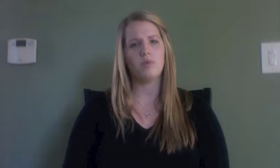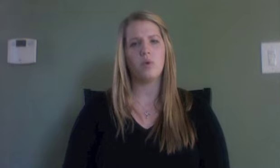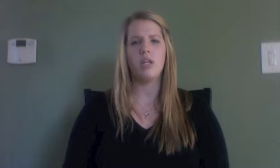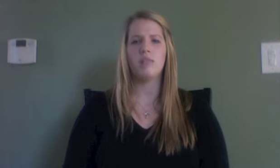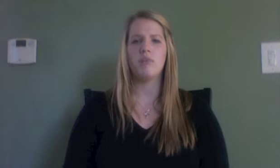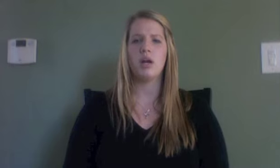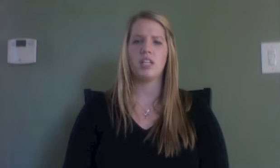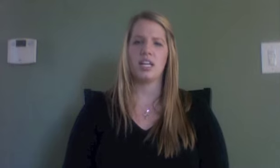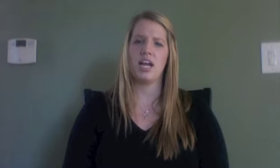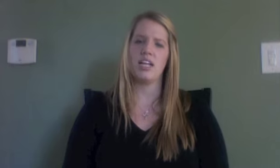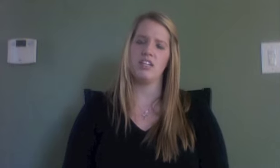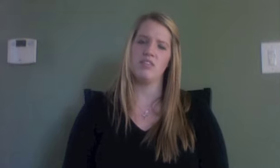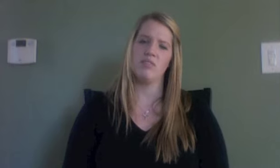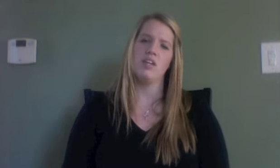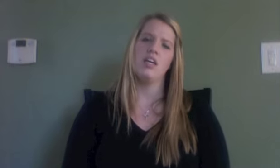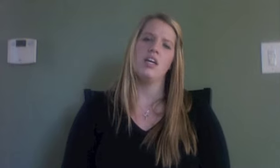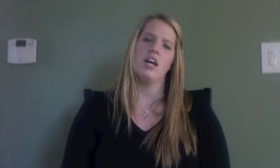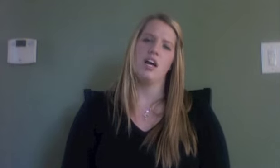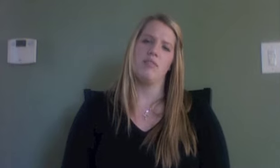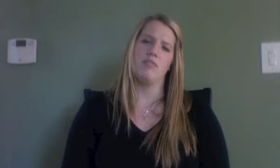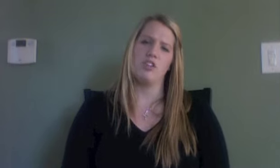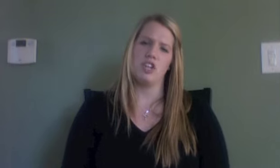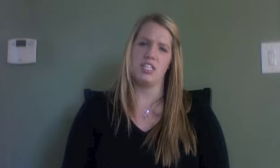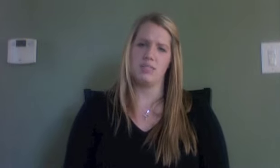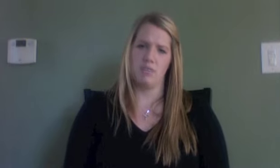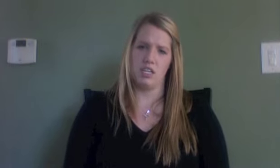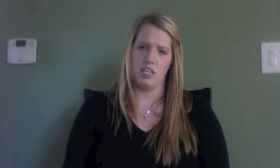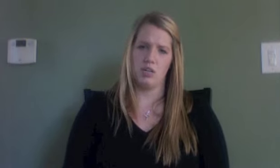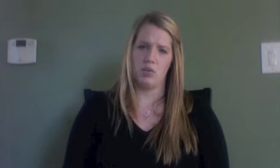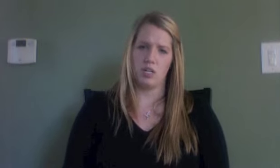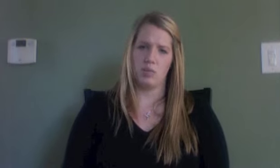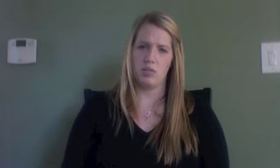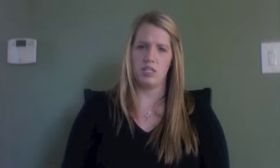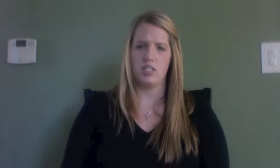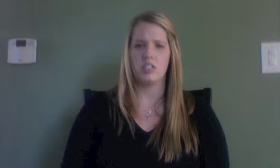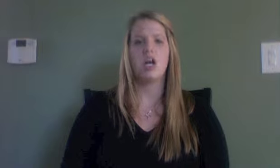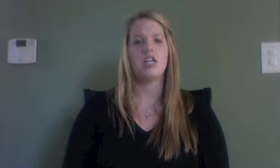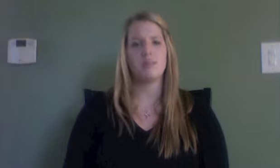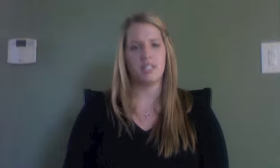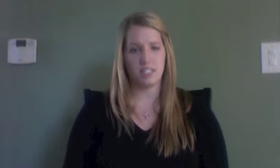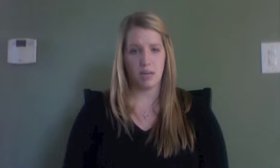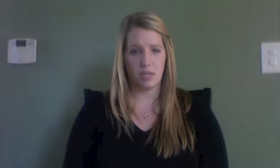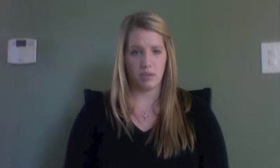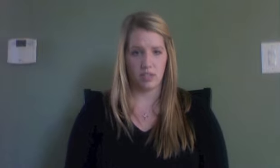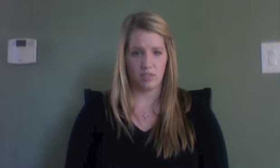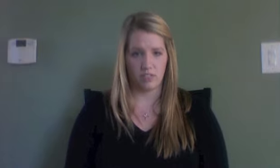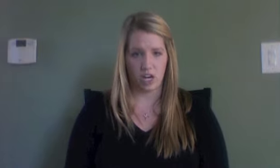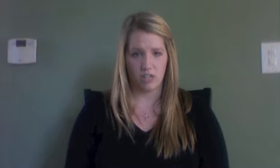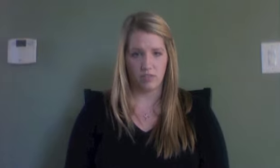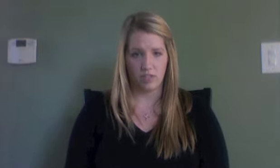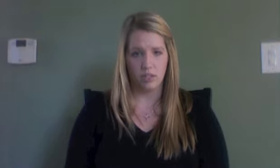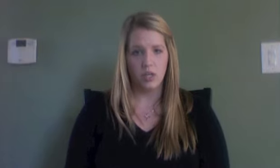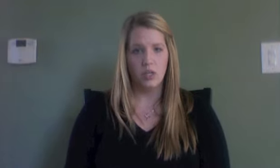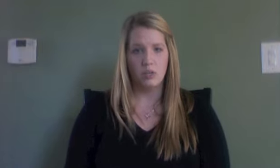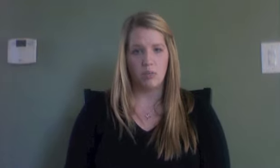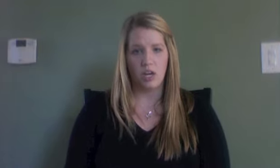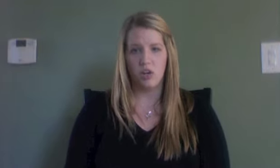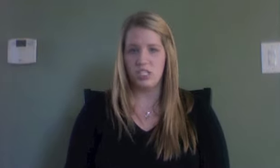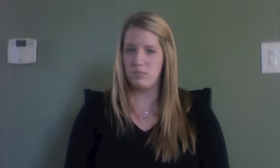One part that kind of frustrates me or would cause me to stop becoming a photographer be all these